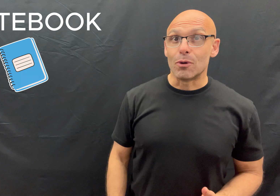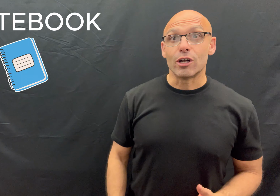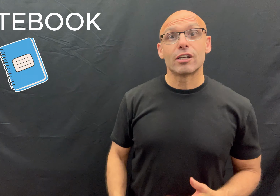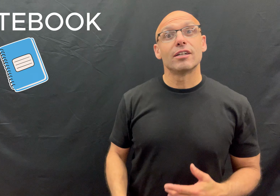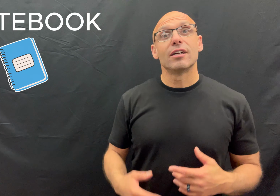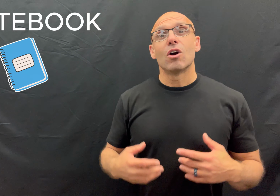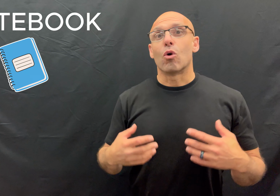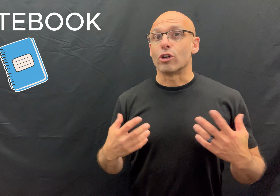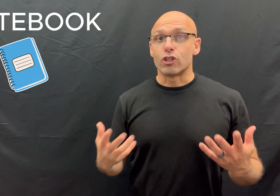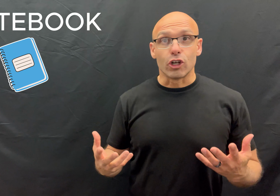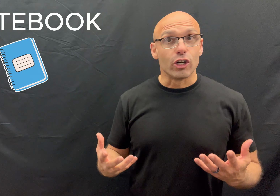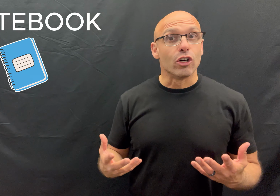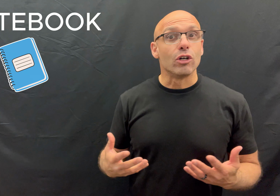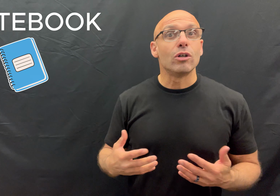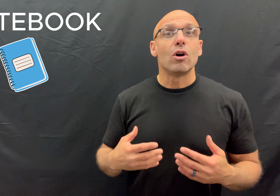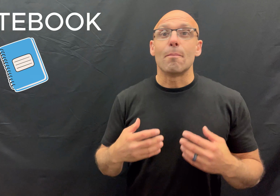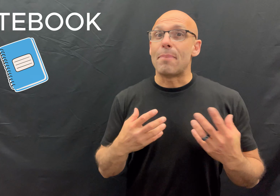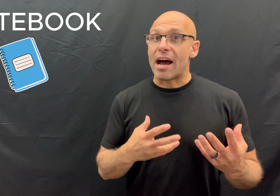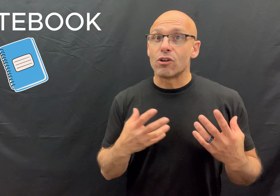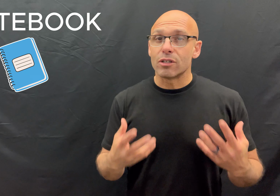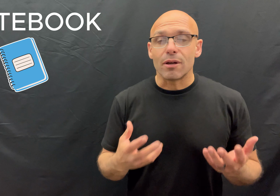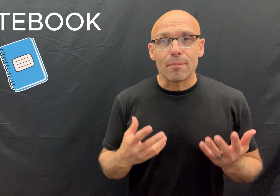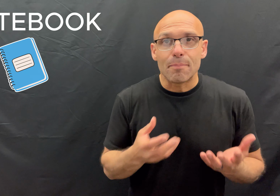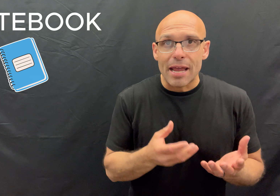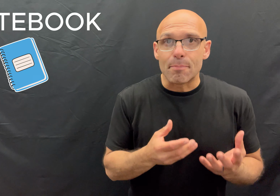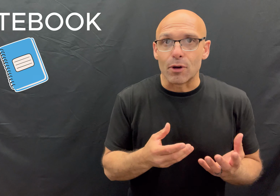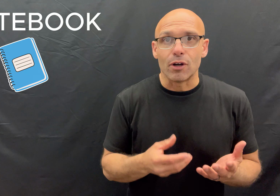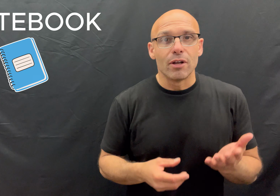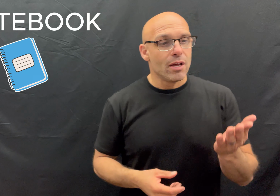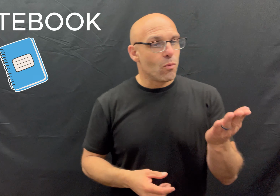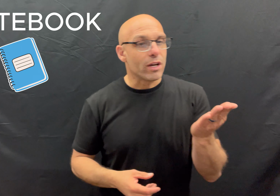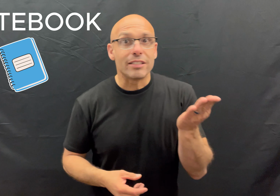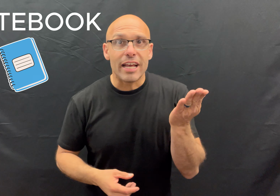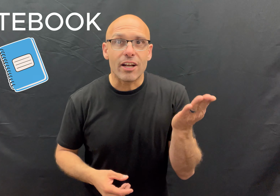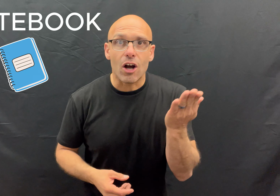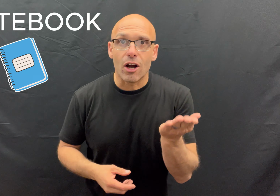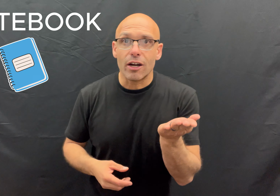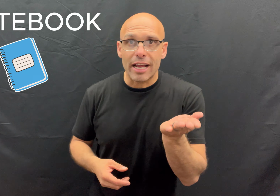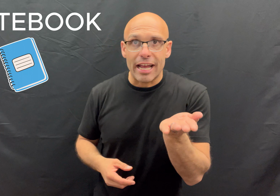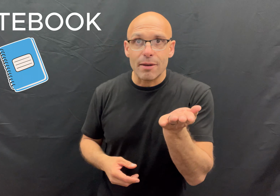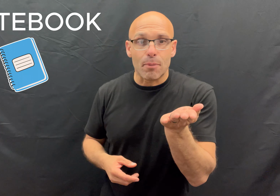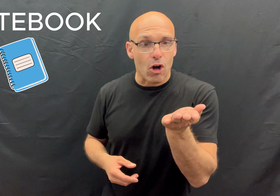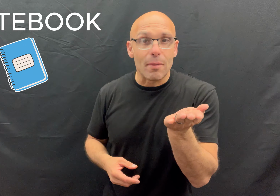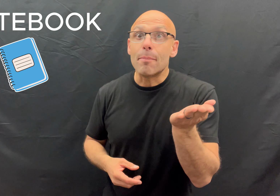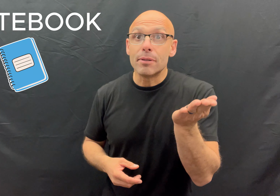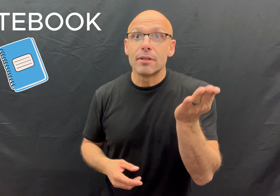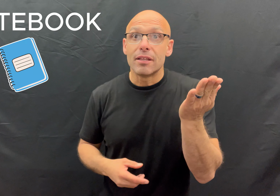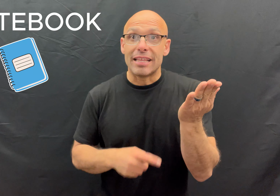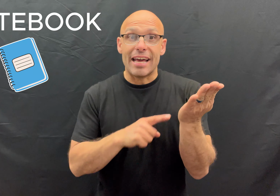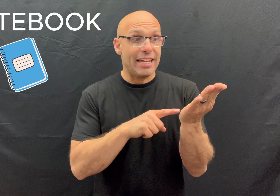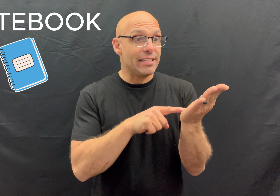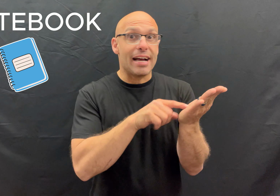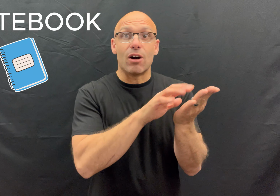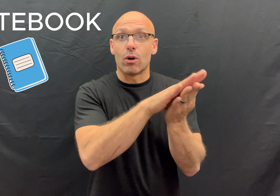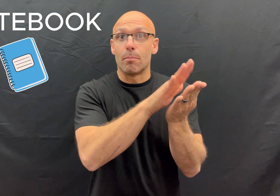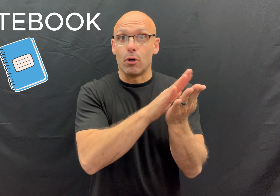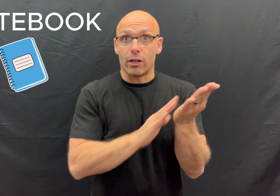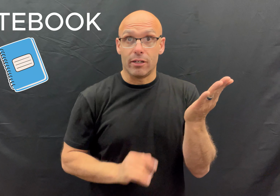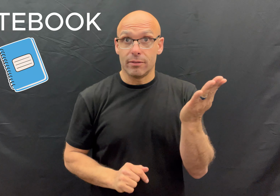Notebook or journal, bound paper, we're gonna take our hand, palm up. That is our book,